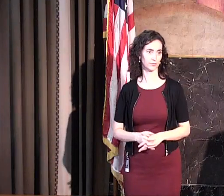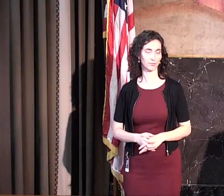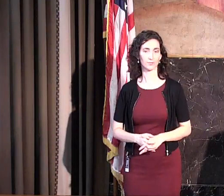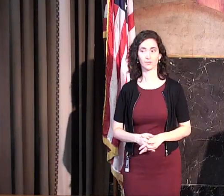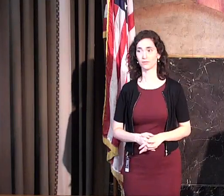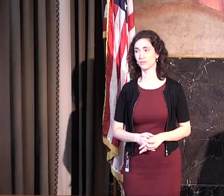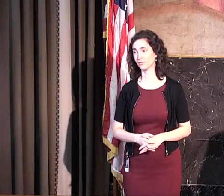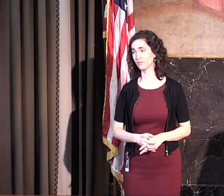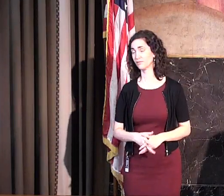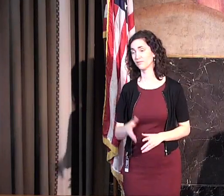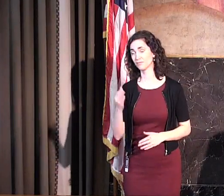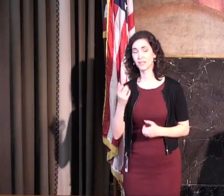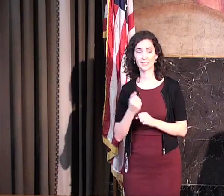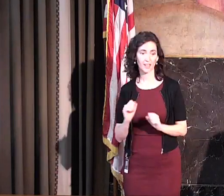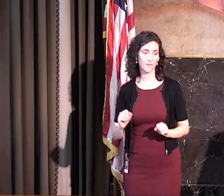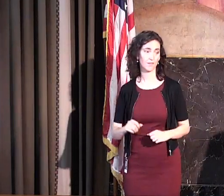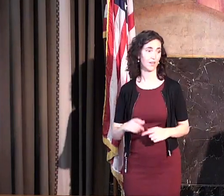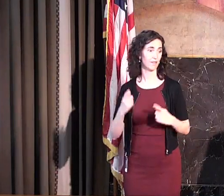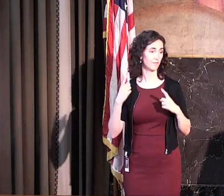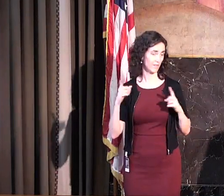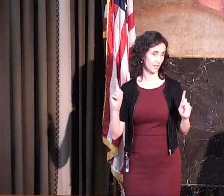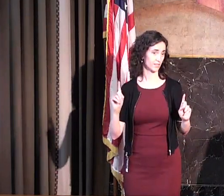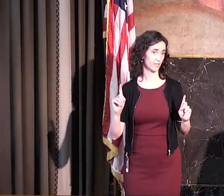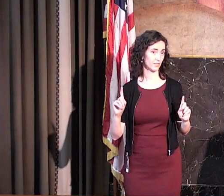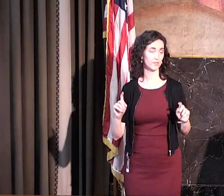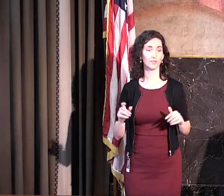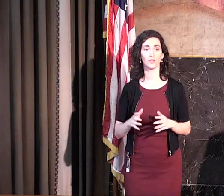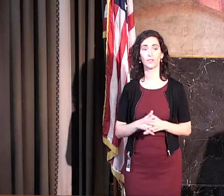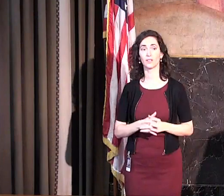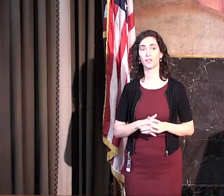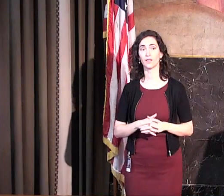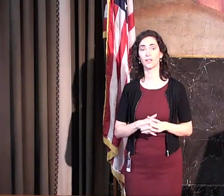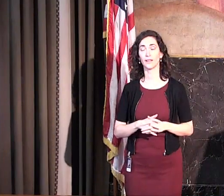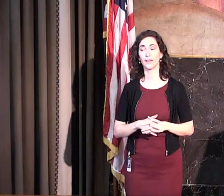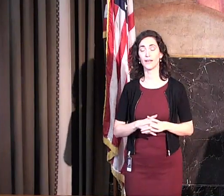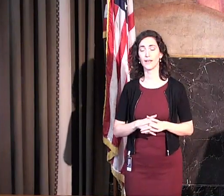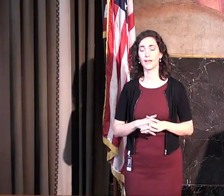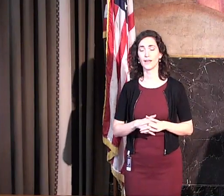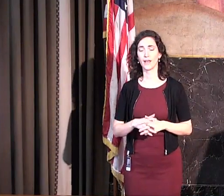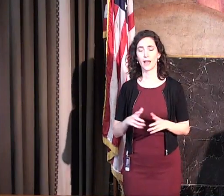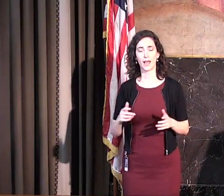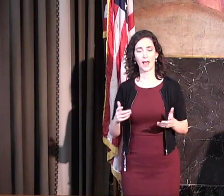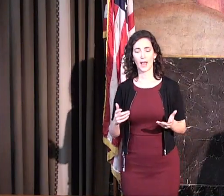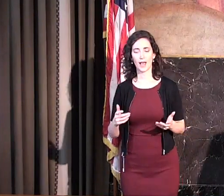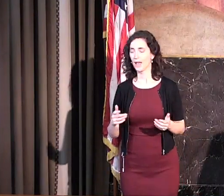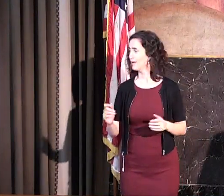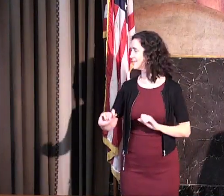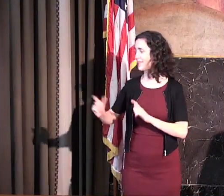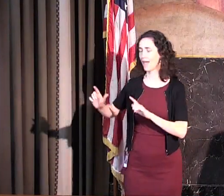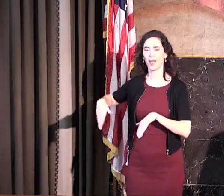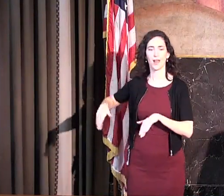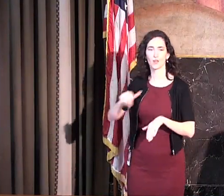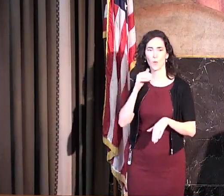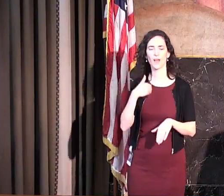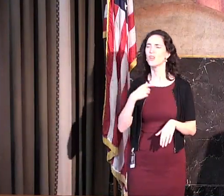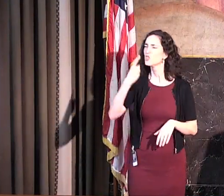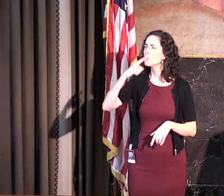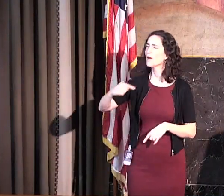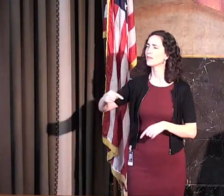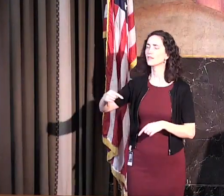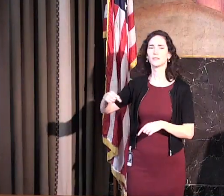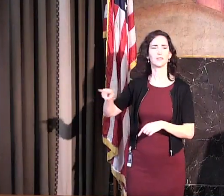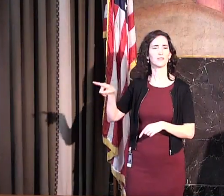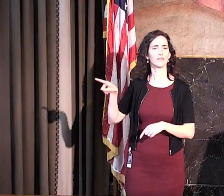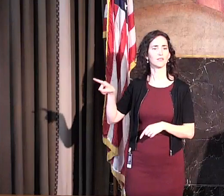It's a safe, effective vaccine, and I want to. I don't have the slide up yet. Go back and look at